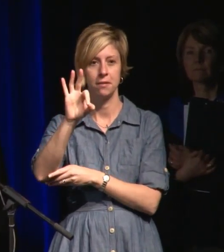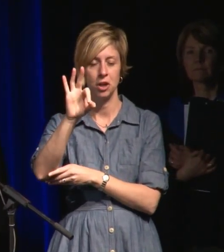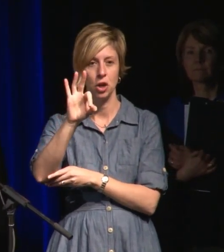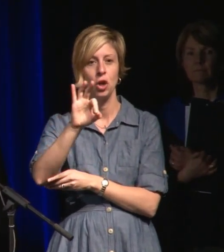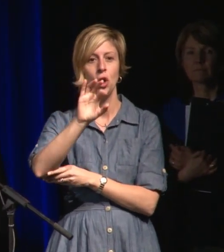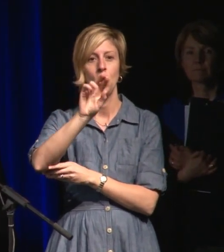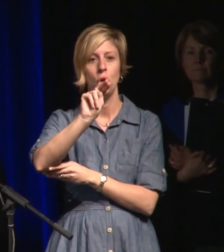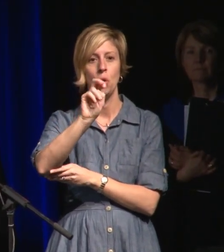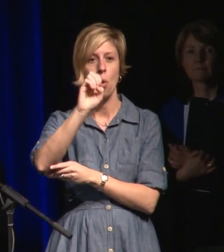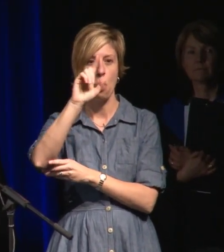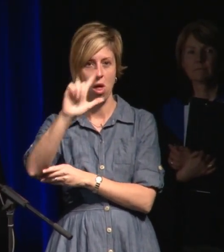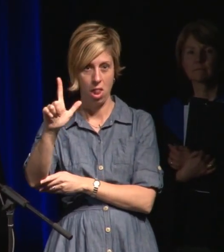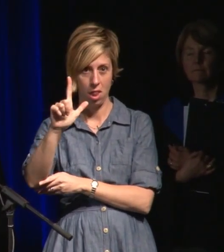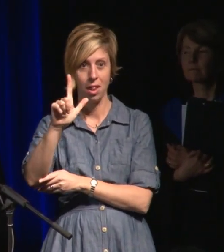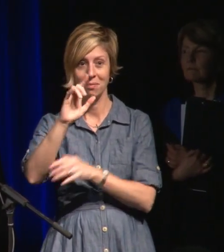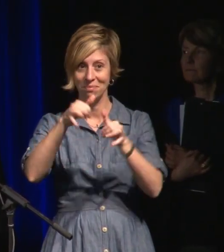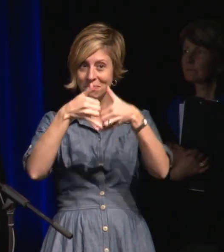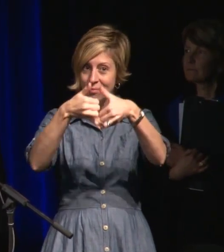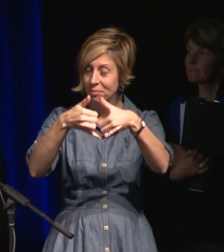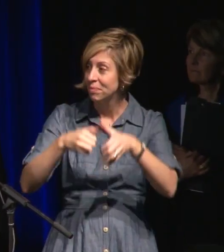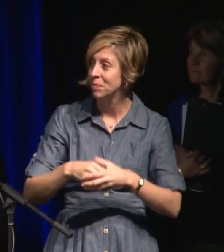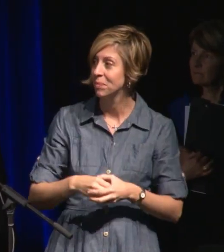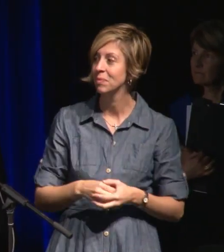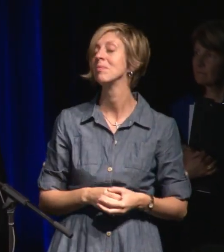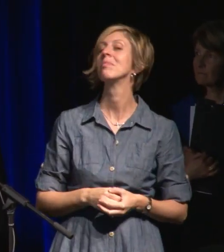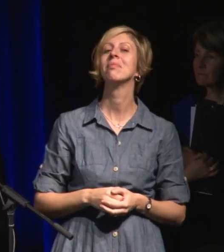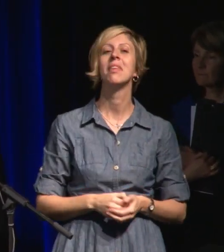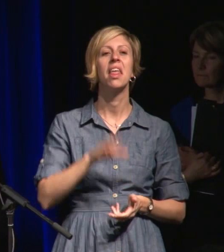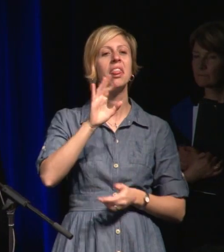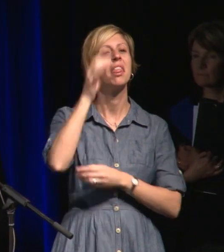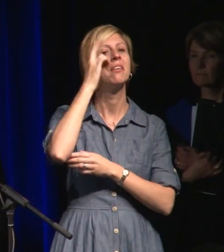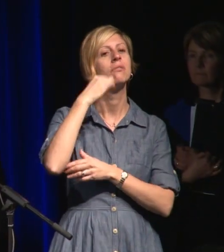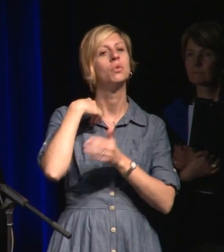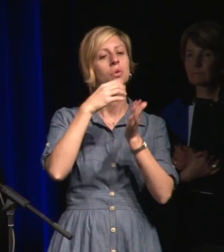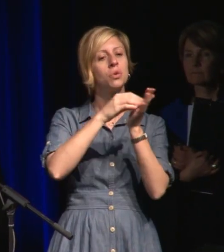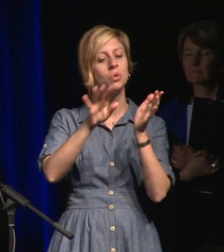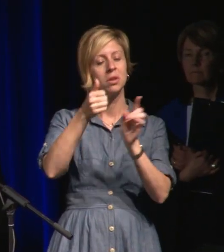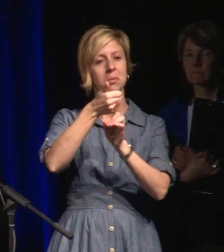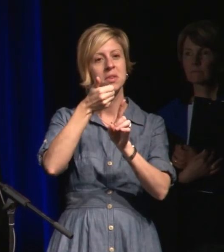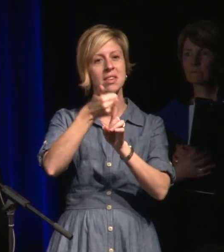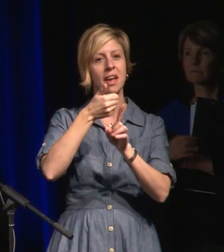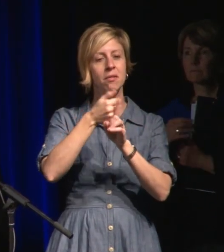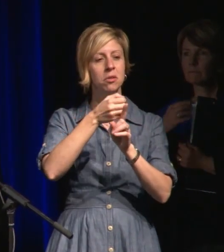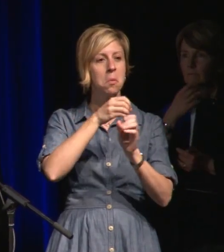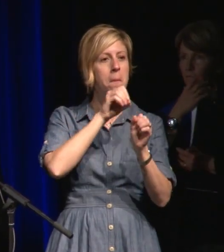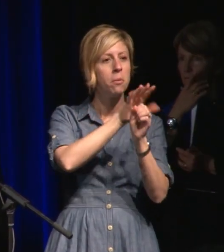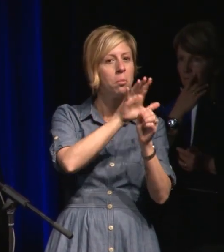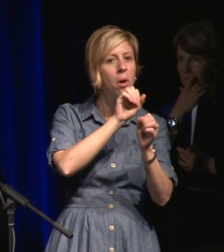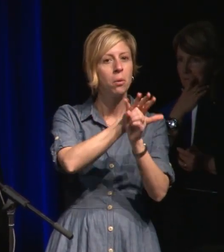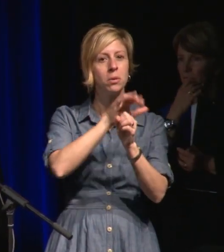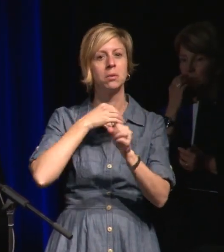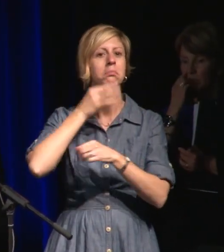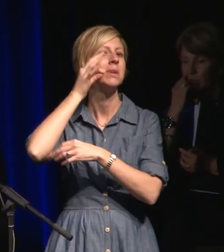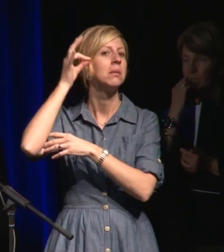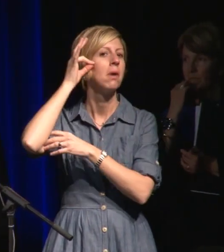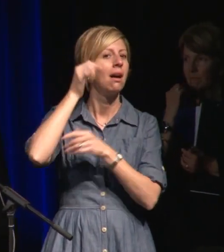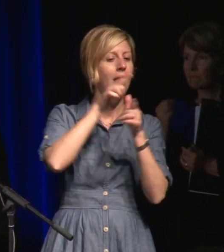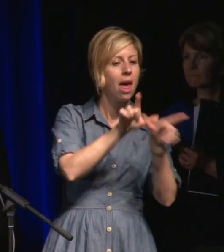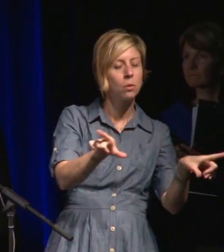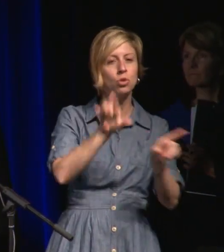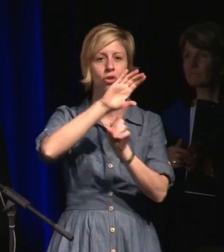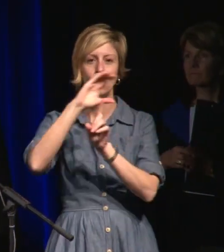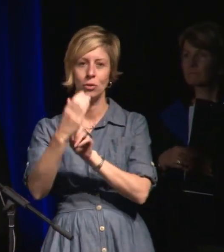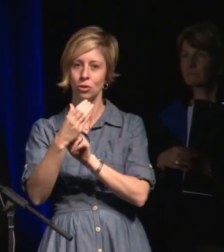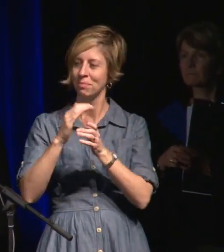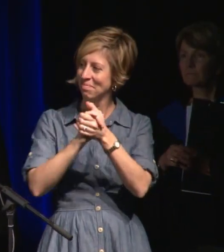award, it goes to a student who does their best to promote and celebrate Mi'kmaq language and culture. So